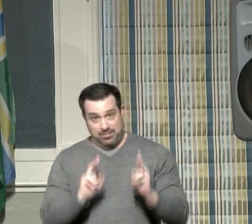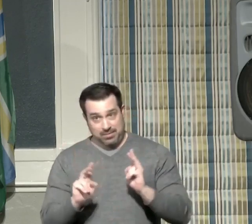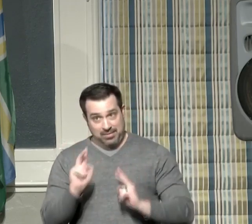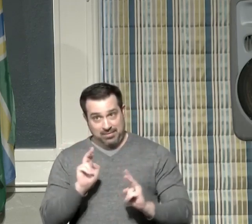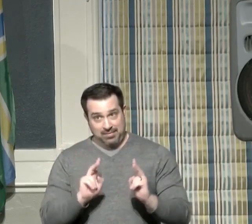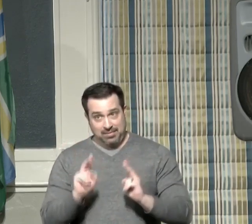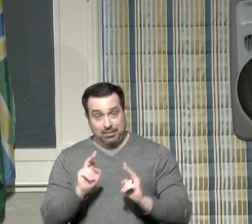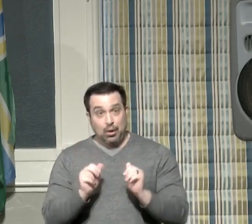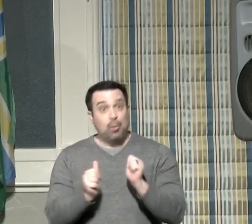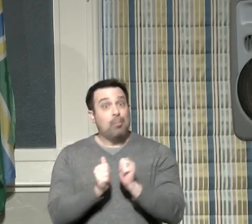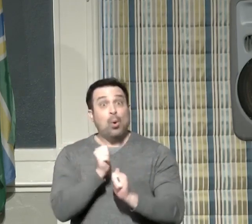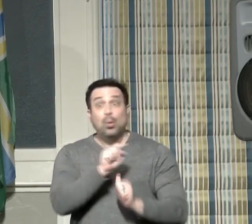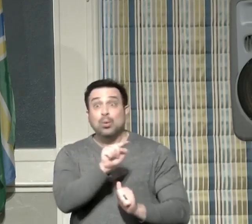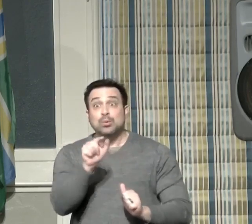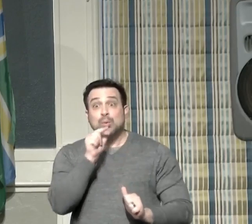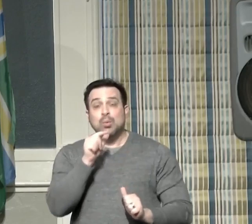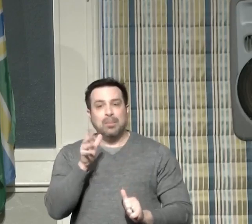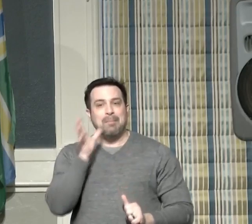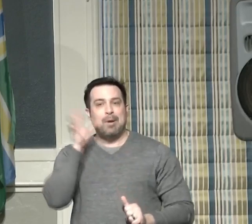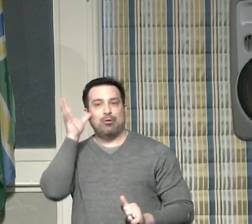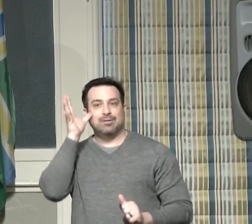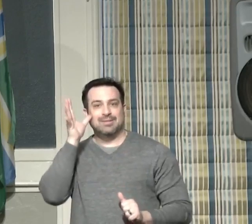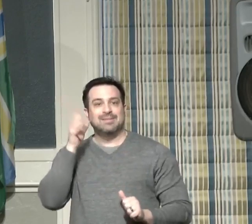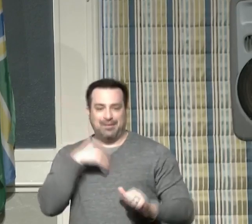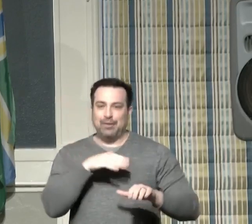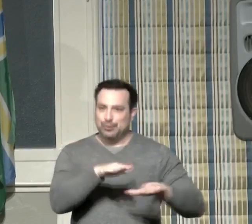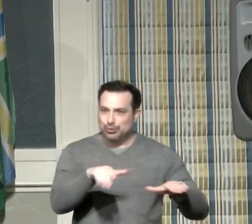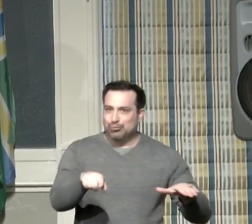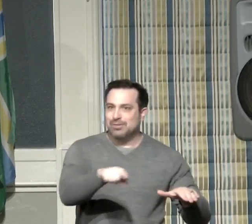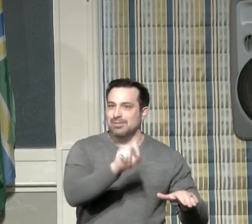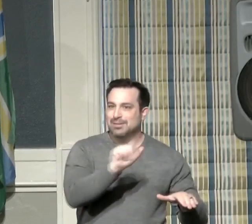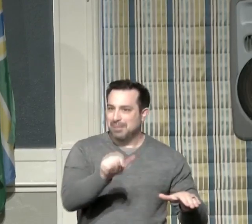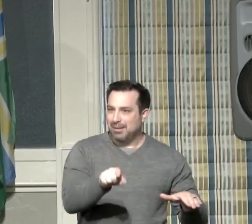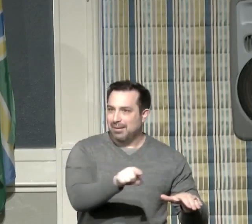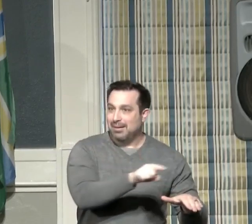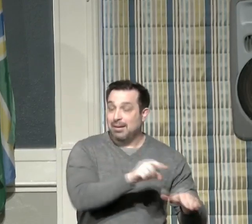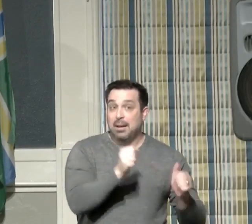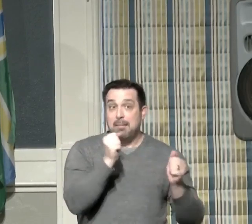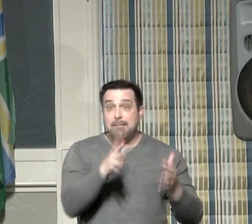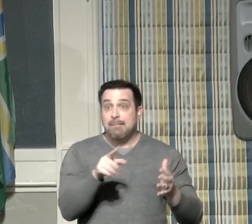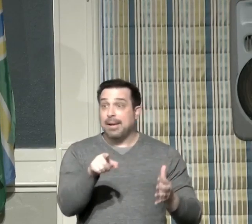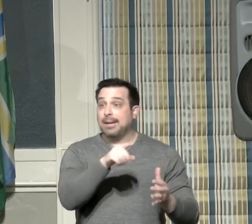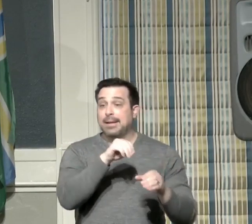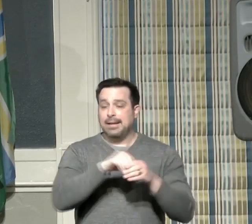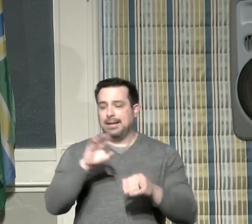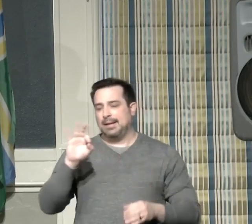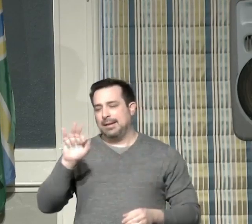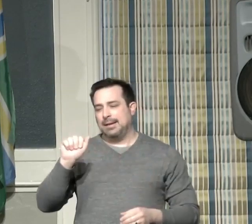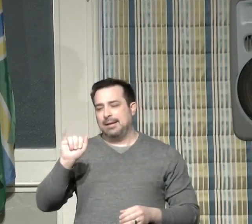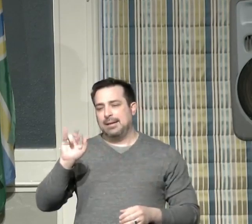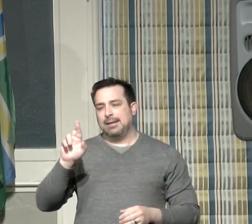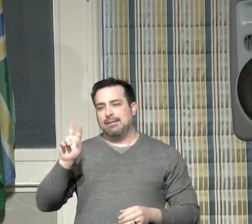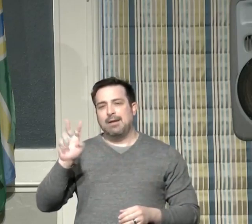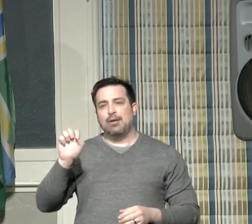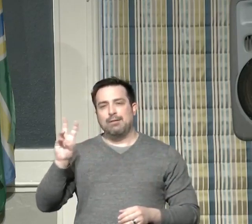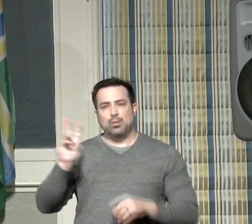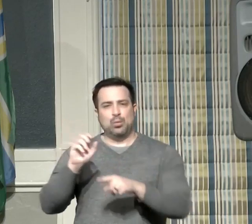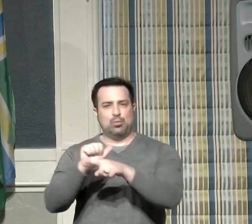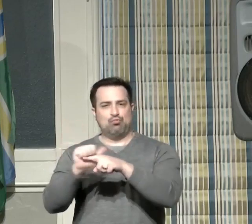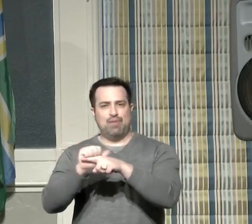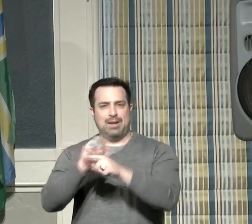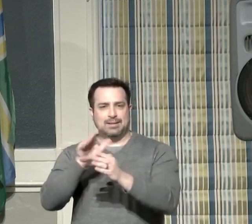were mostly parents of people with disabilities, many of whom were either in Fairview Training Center or